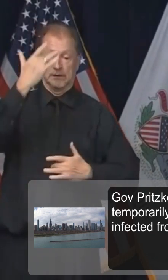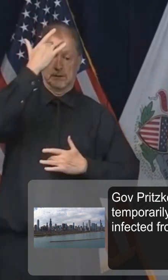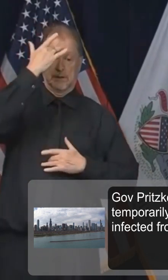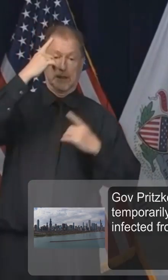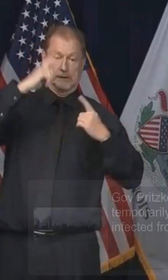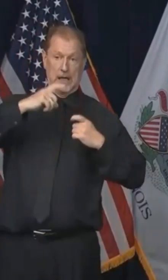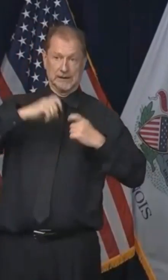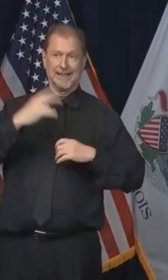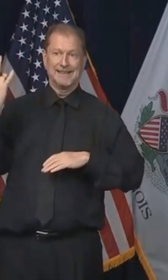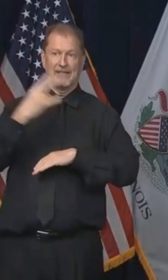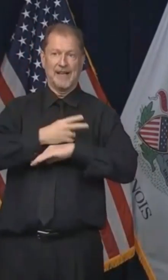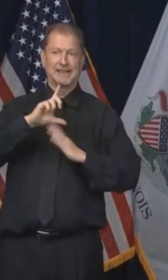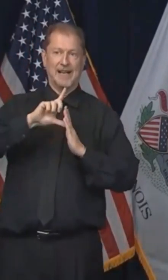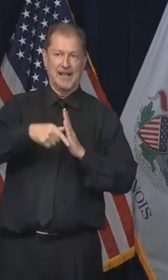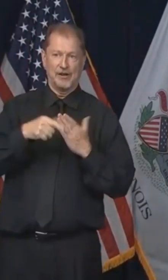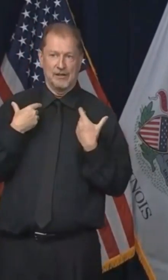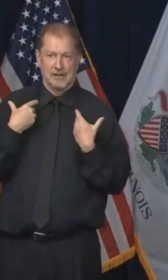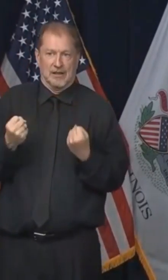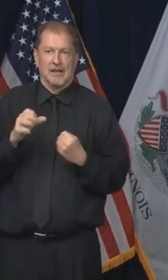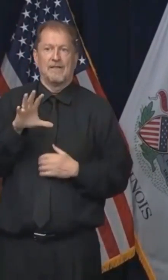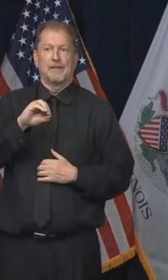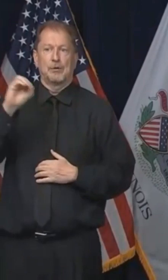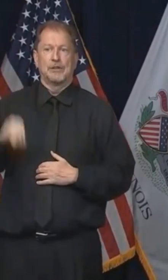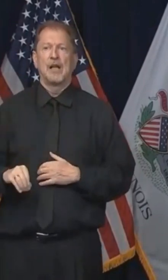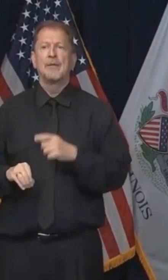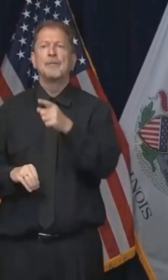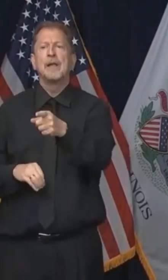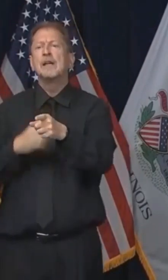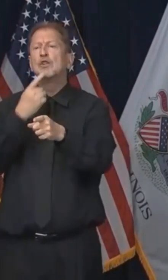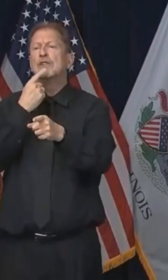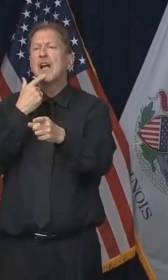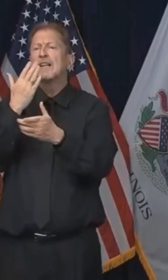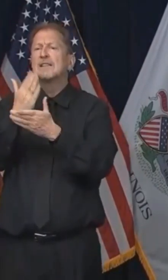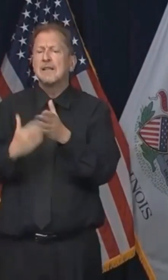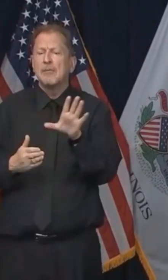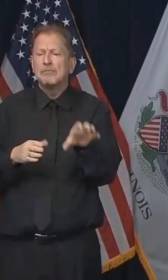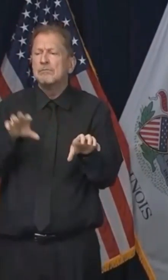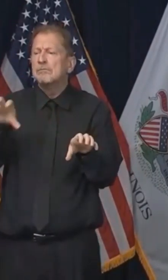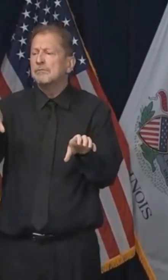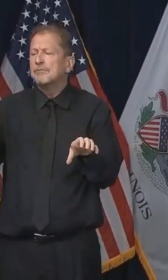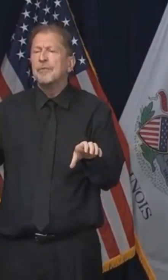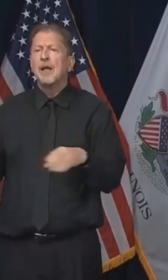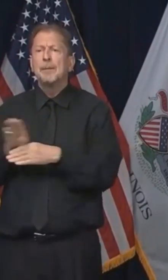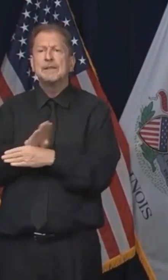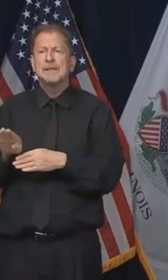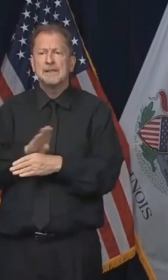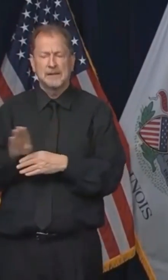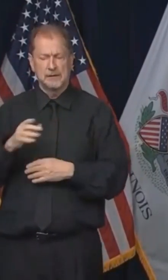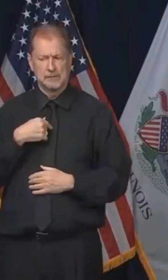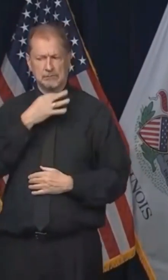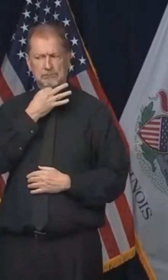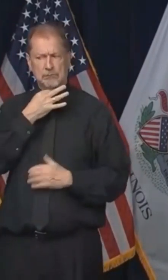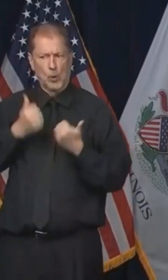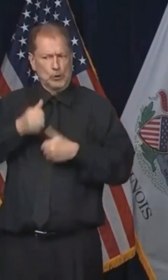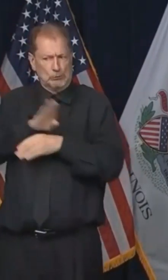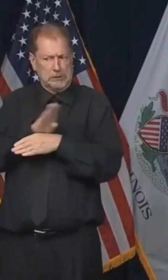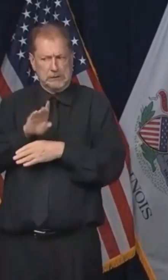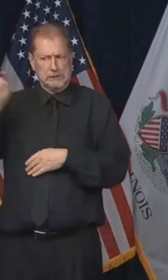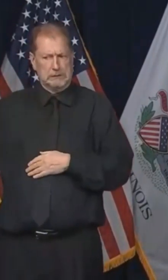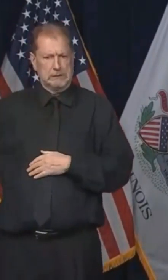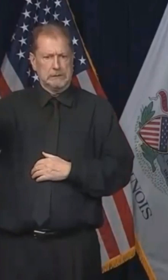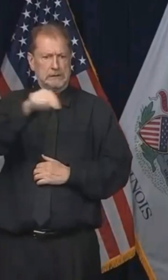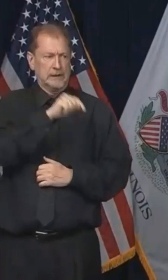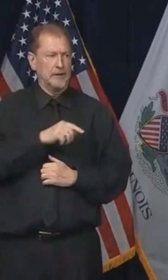test. Yeah. Dr. Ezike, you talked about the cluster, you said that there's some businesses. Could you give us more info on that?